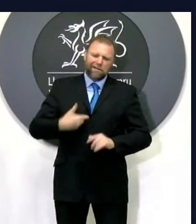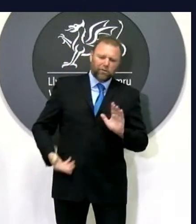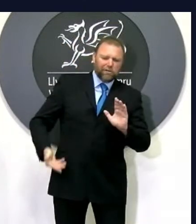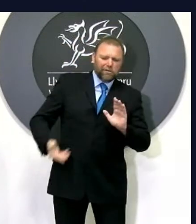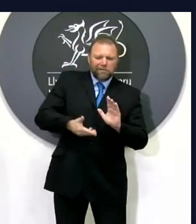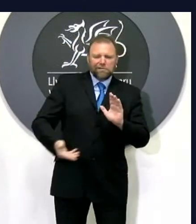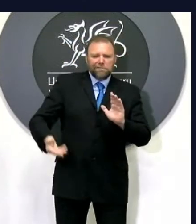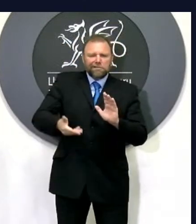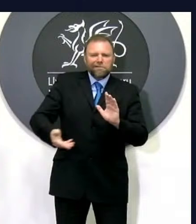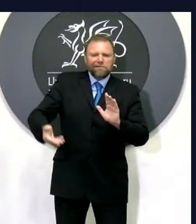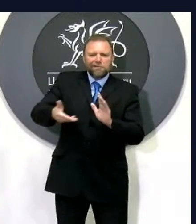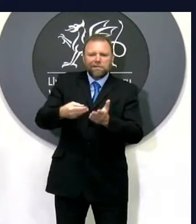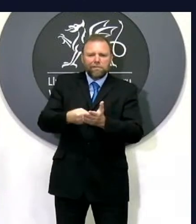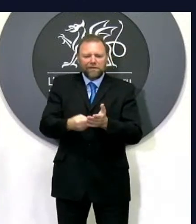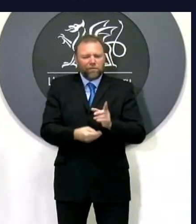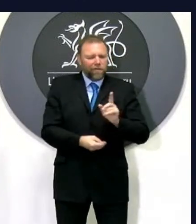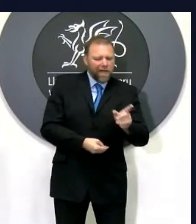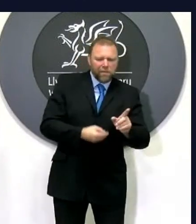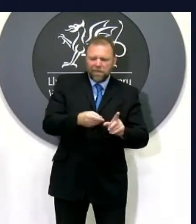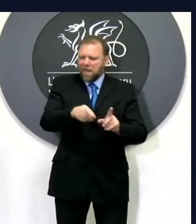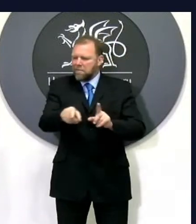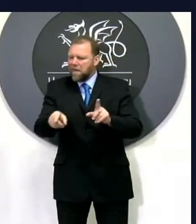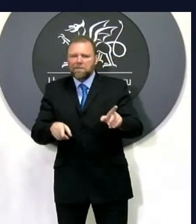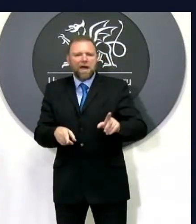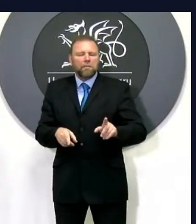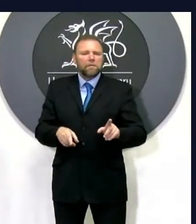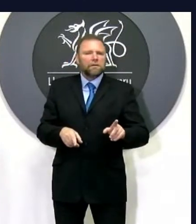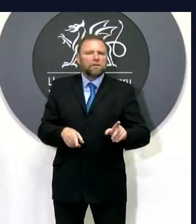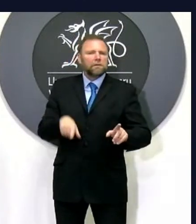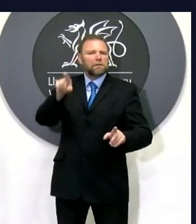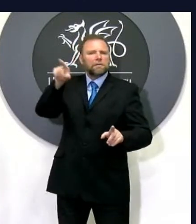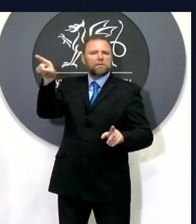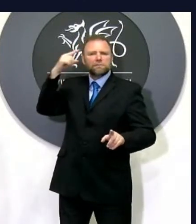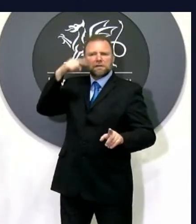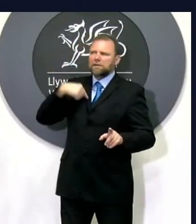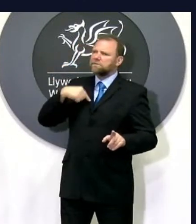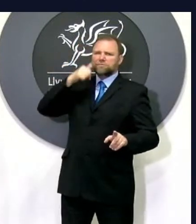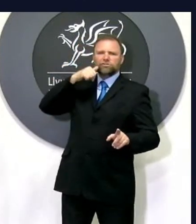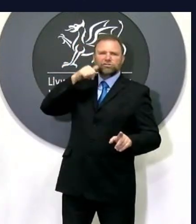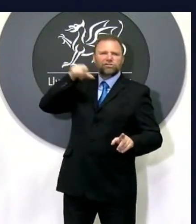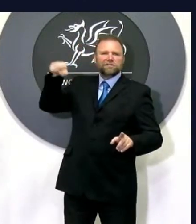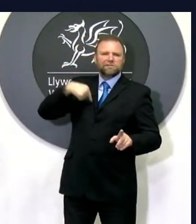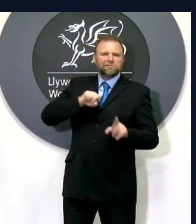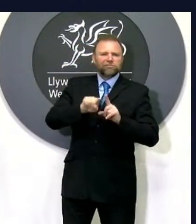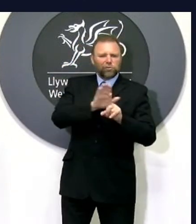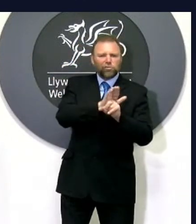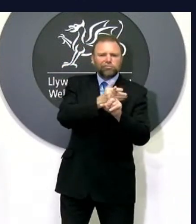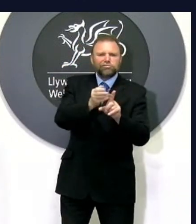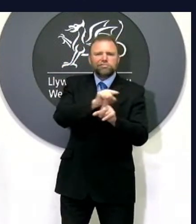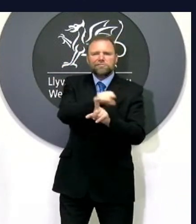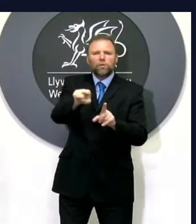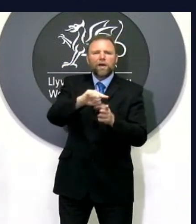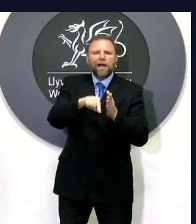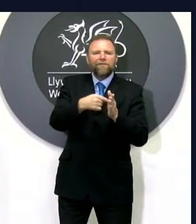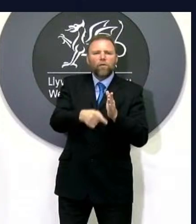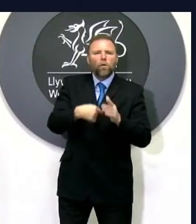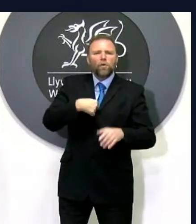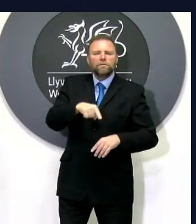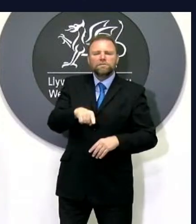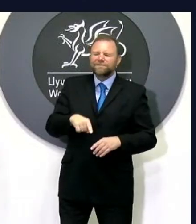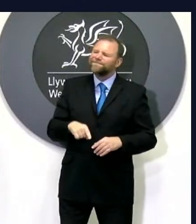for this sort of business and that sort of business while an election is on. The rule is there for a good reason, to